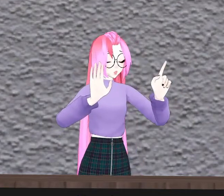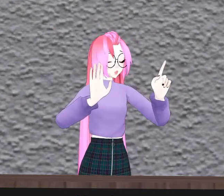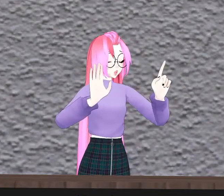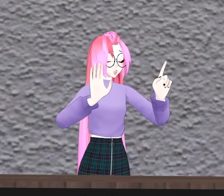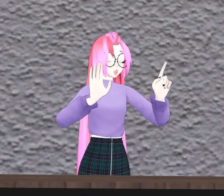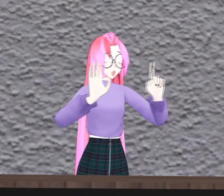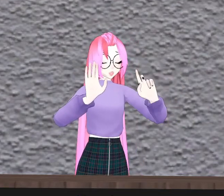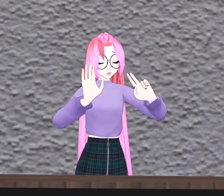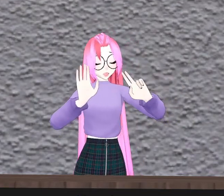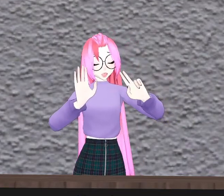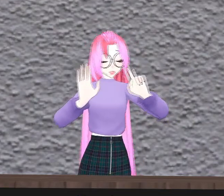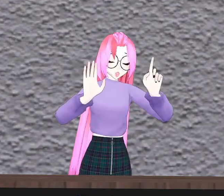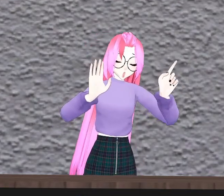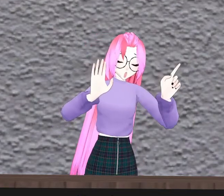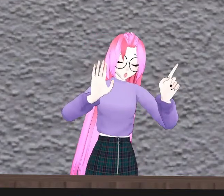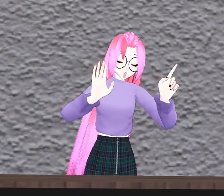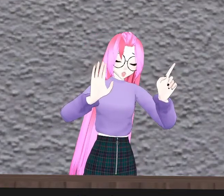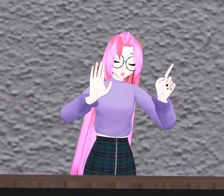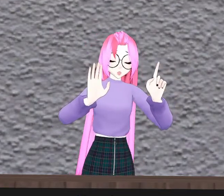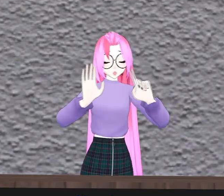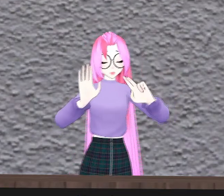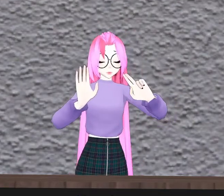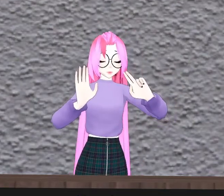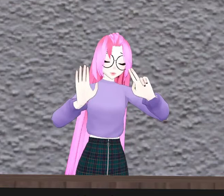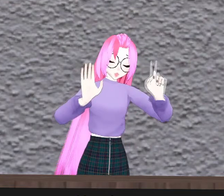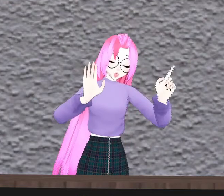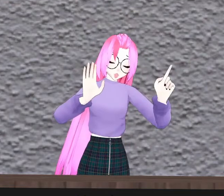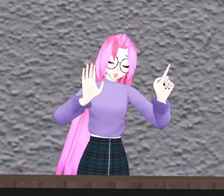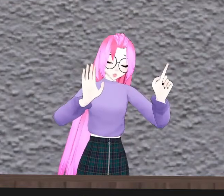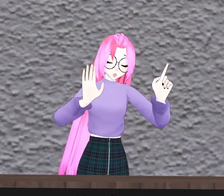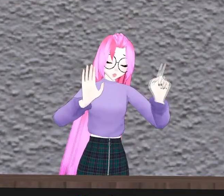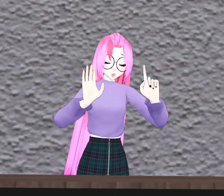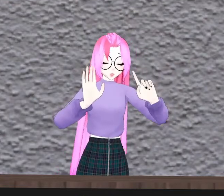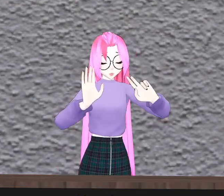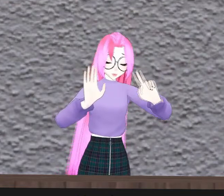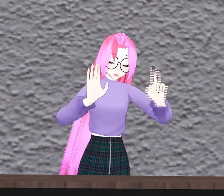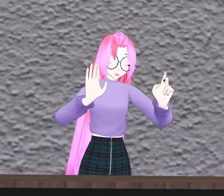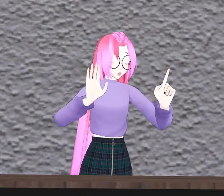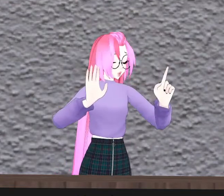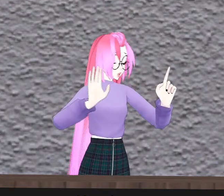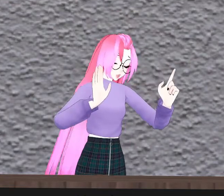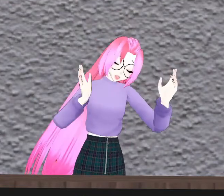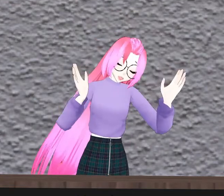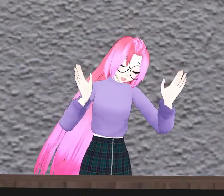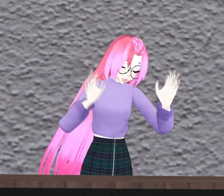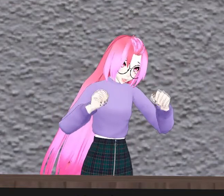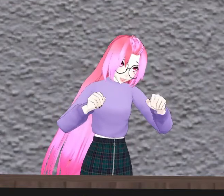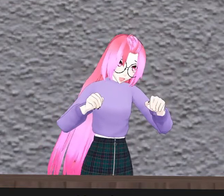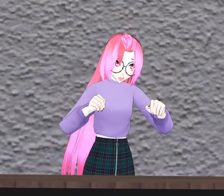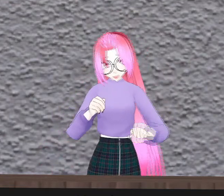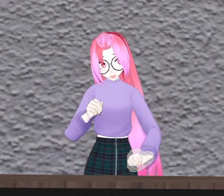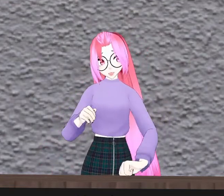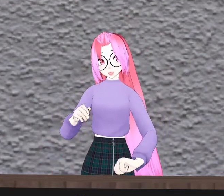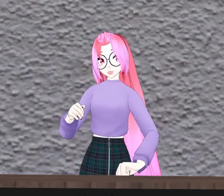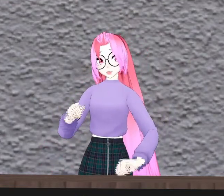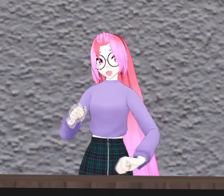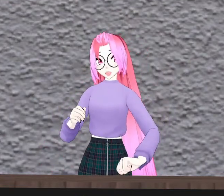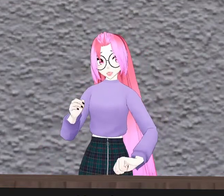This is 8. You're going from 2 to 1, which means 3. Okay, I know it's hard. I'm sorry. Next